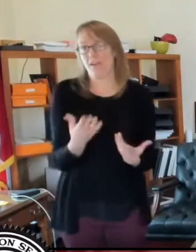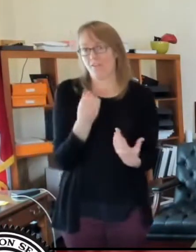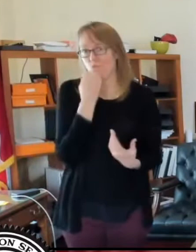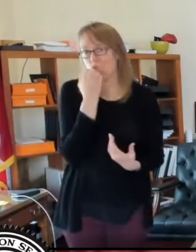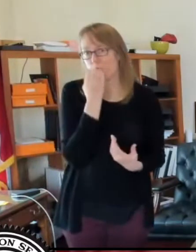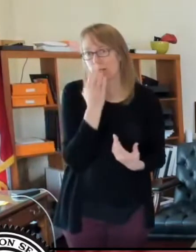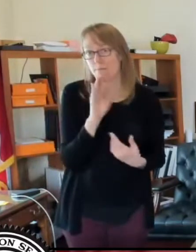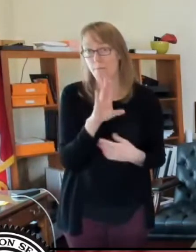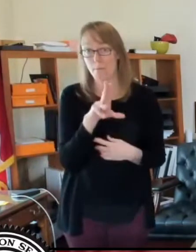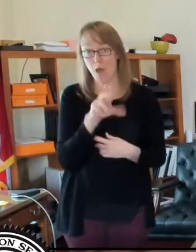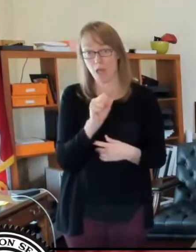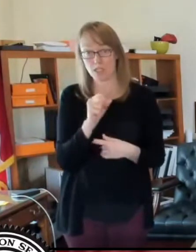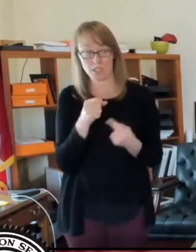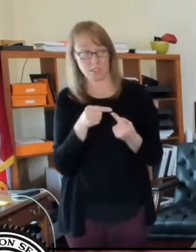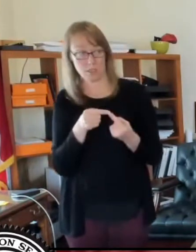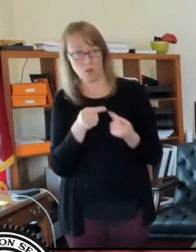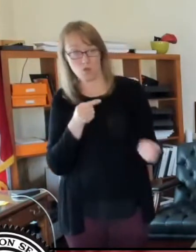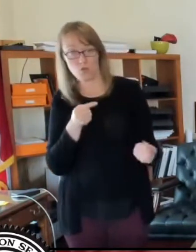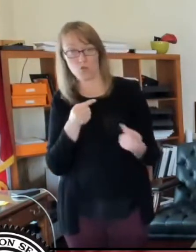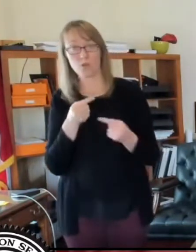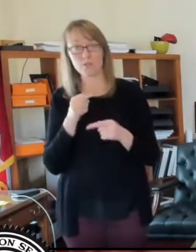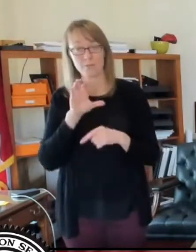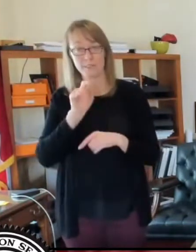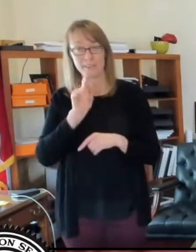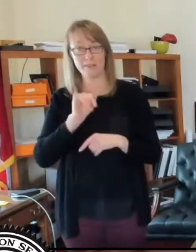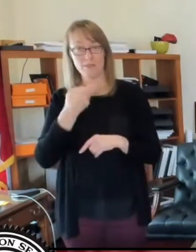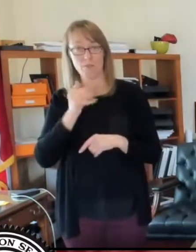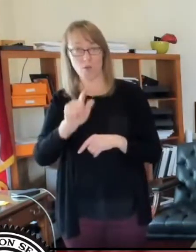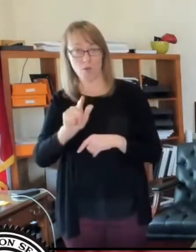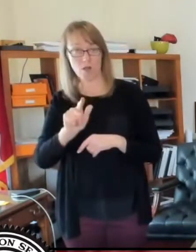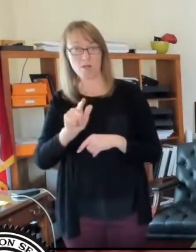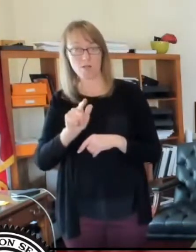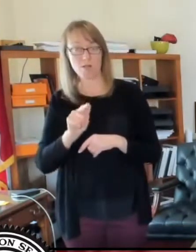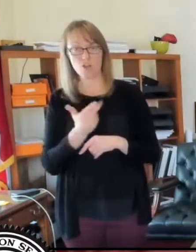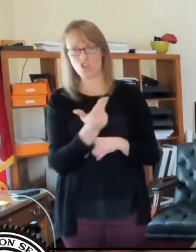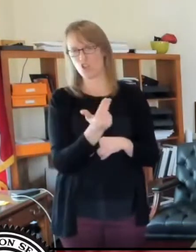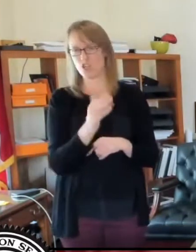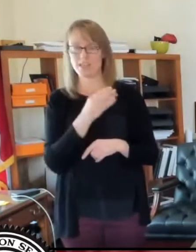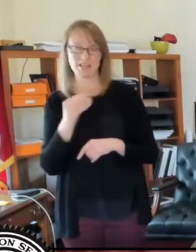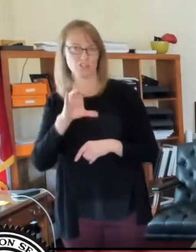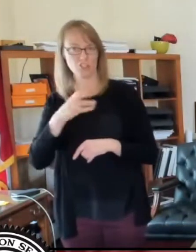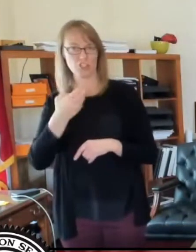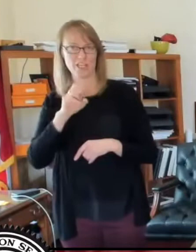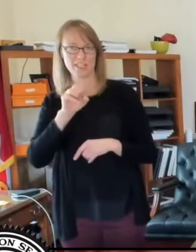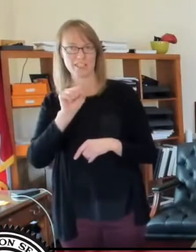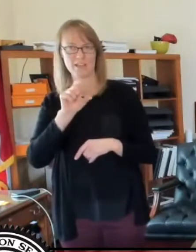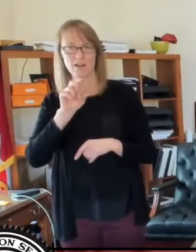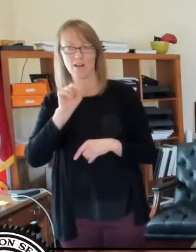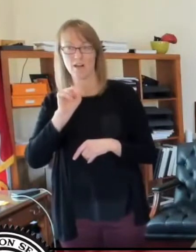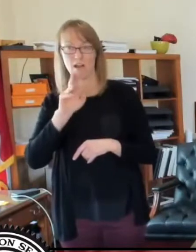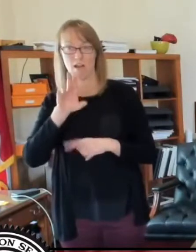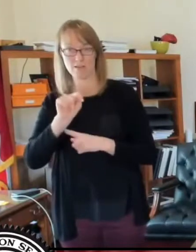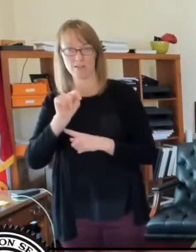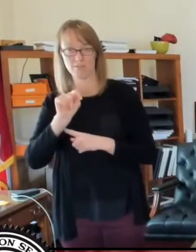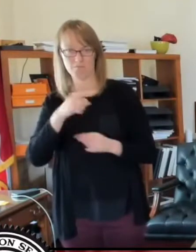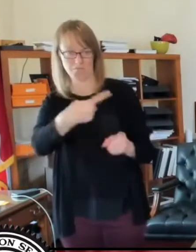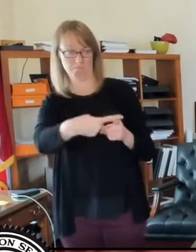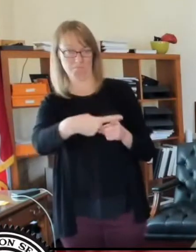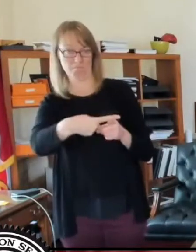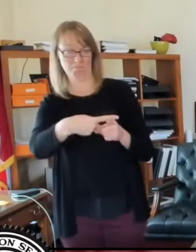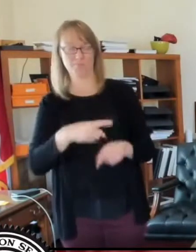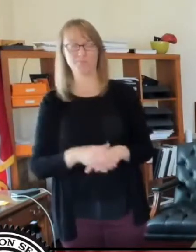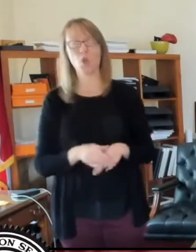It's right across the street here from City Hall. And we do have over 700 homeless beds